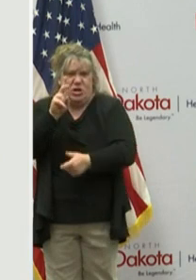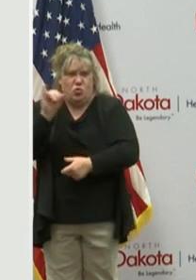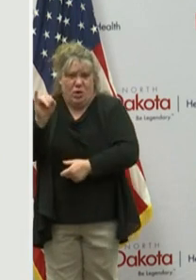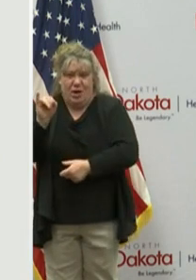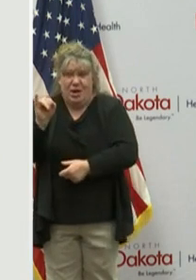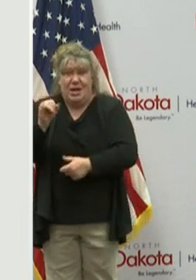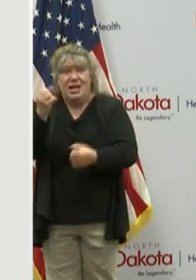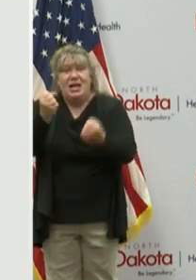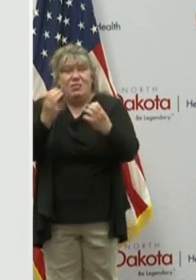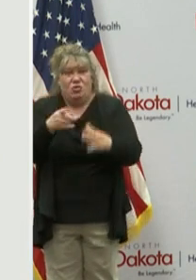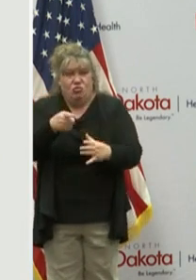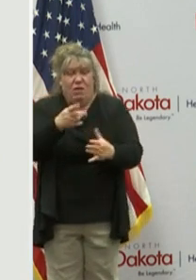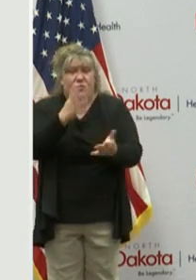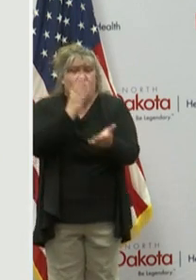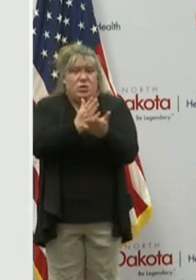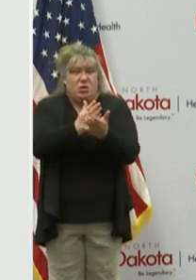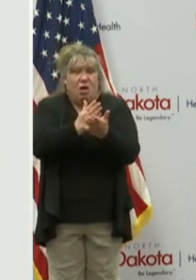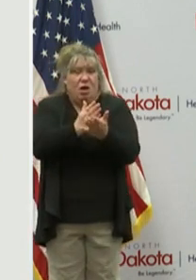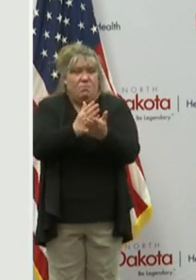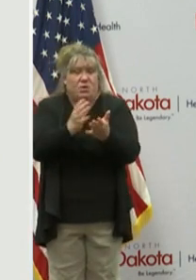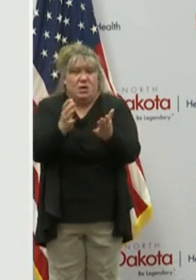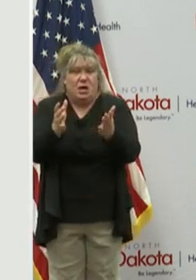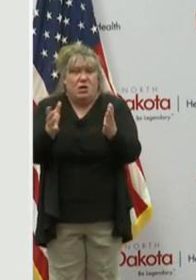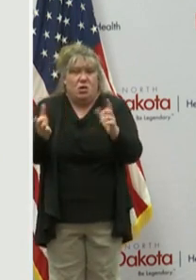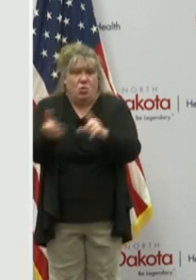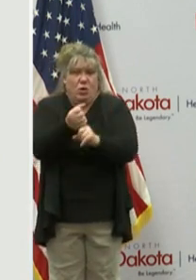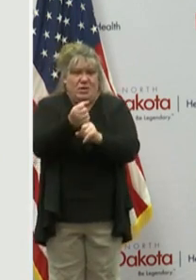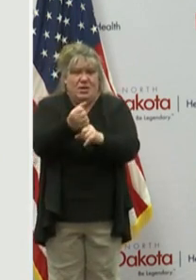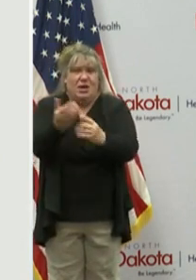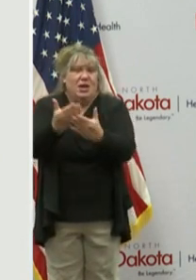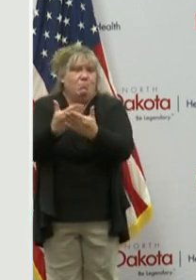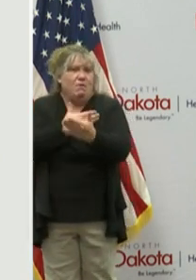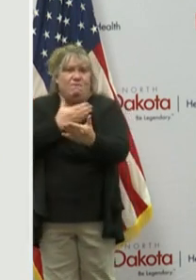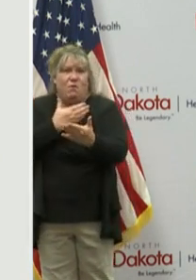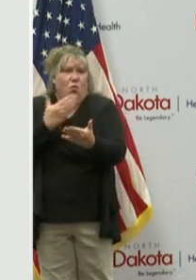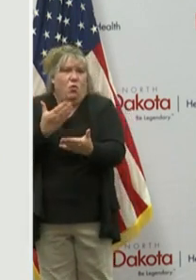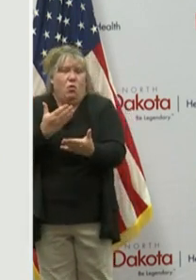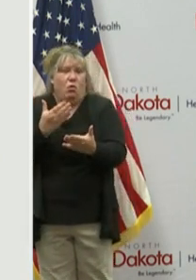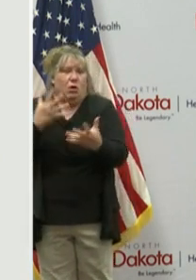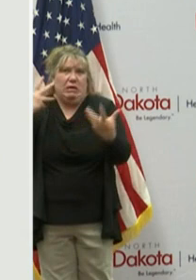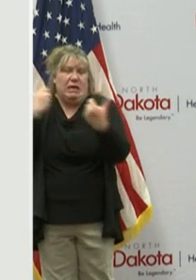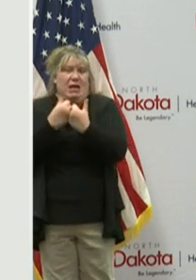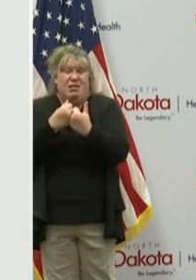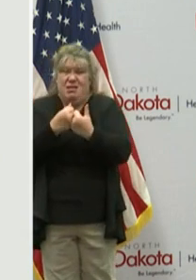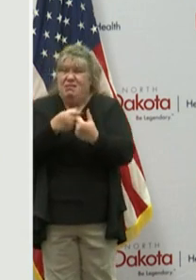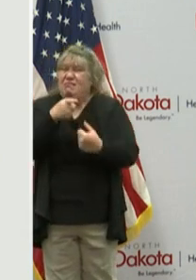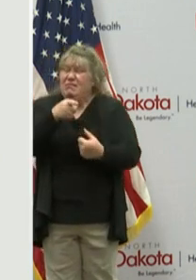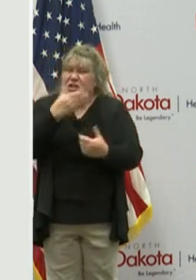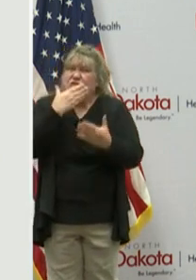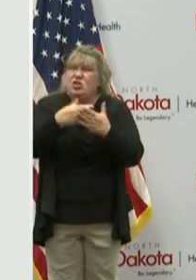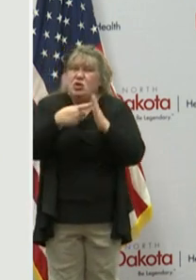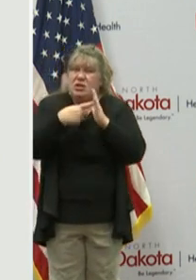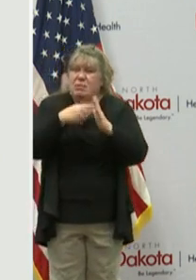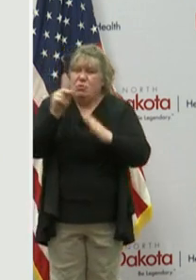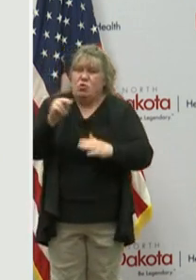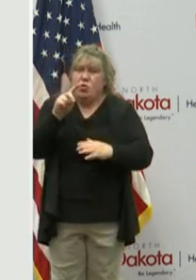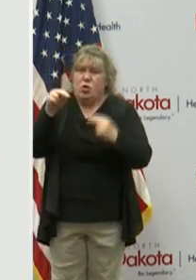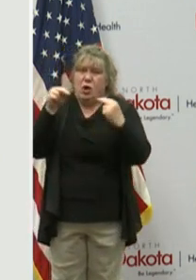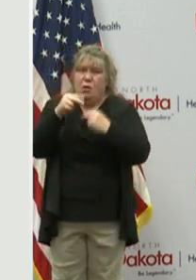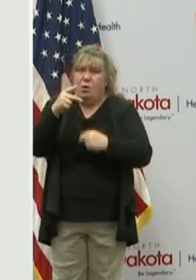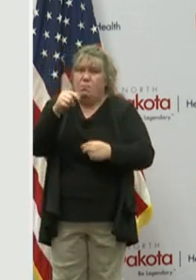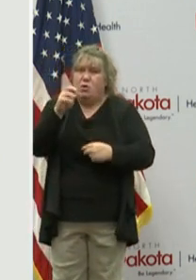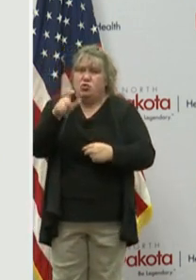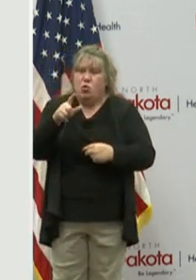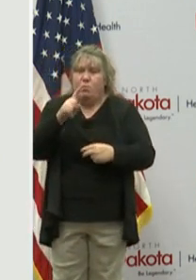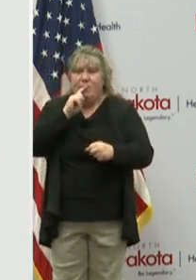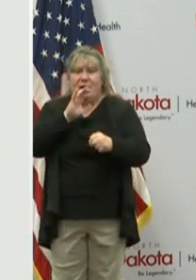Thankfully, the driver was stopped and removed before anything catastrophic occurred, but this is a great example of our North Dakota Highway Patrol